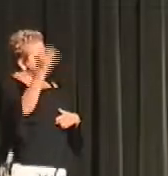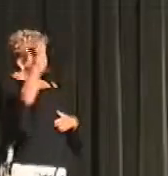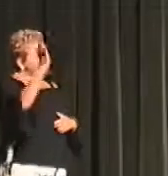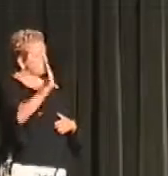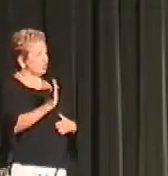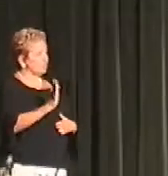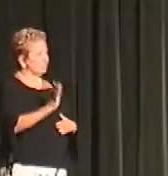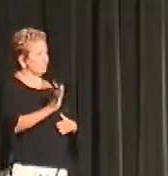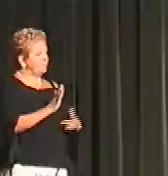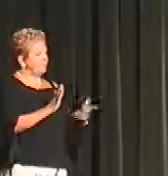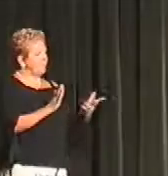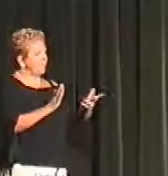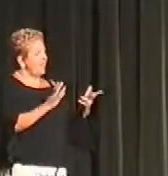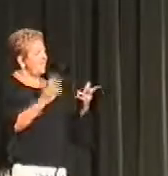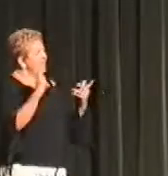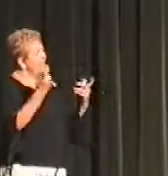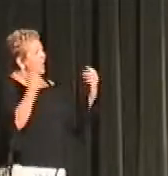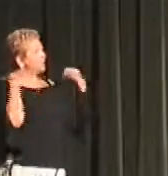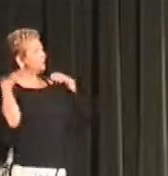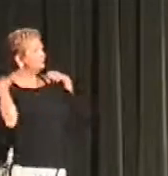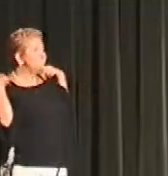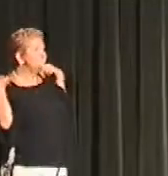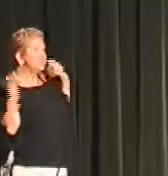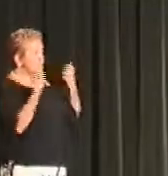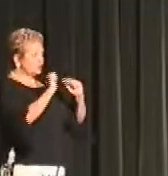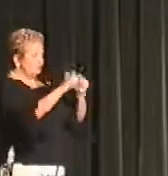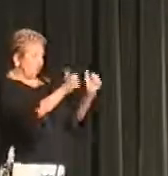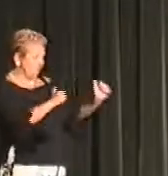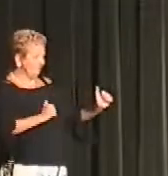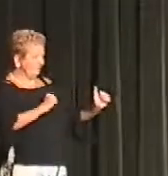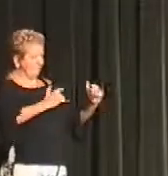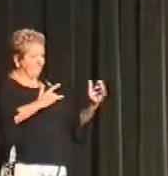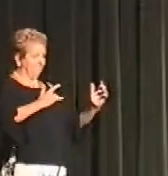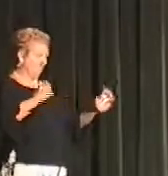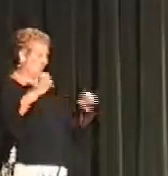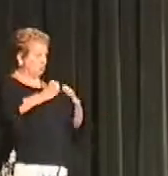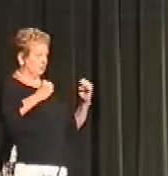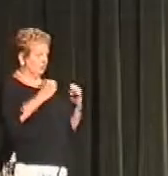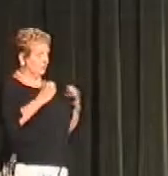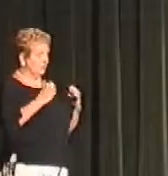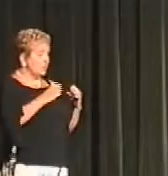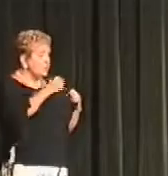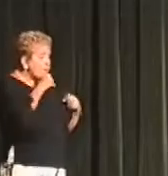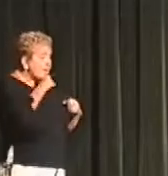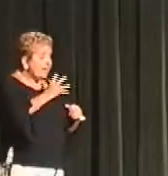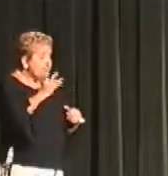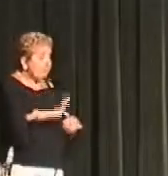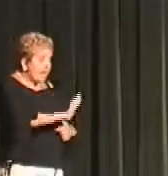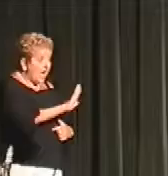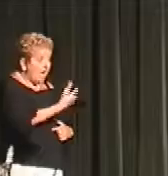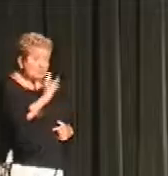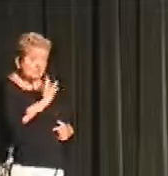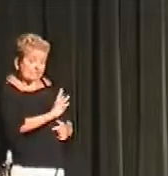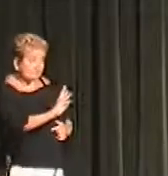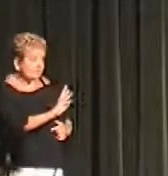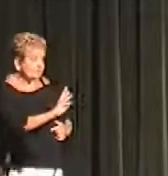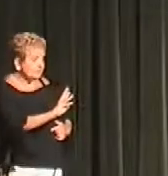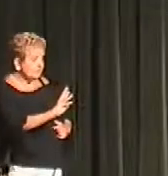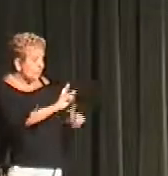whatsoever from my emotions. So that when I went out there in the world at 5 or 6 and I went to school and I had to deal with them, you know, and these